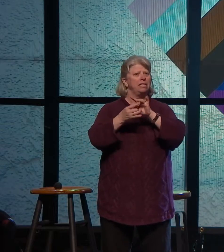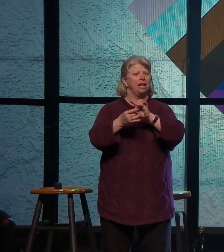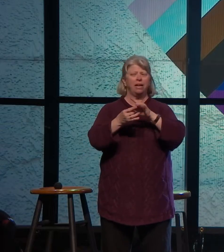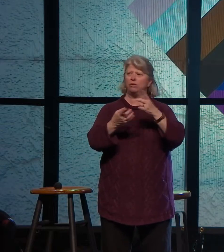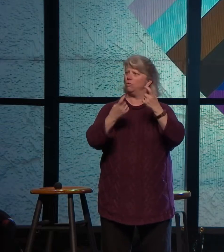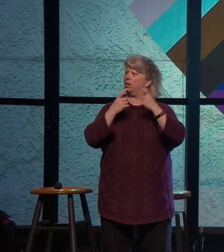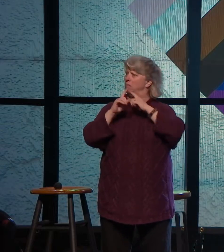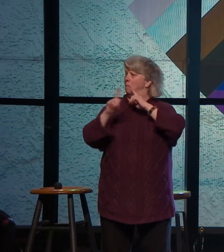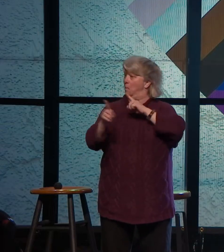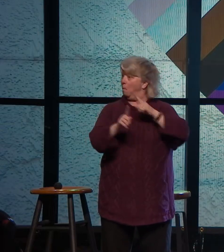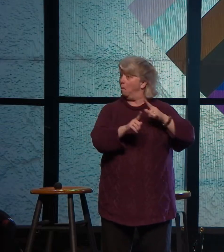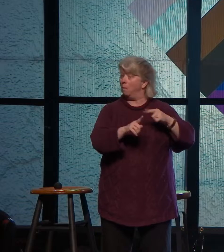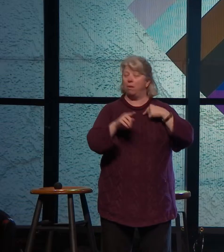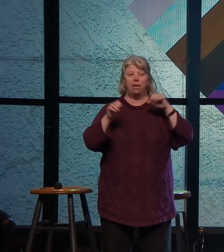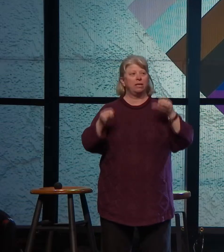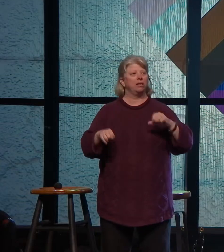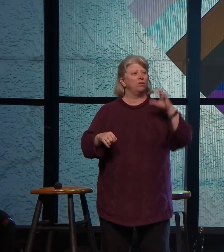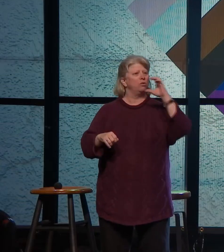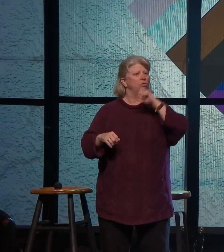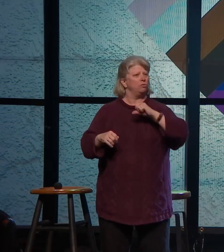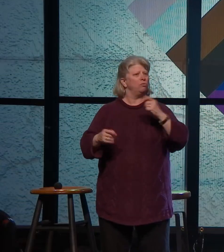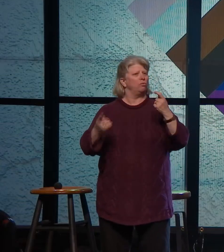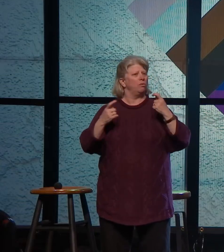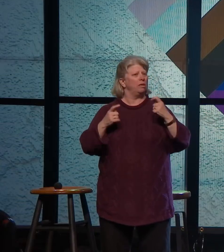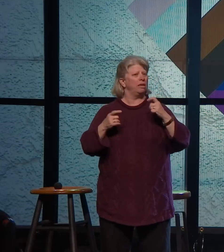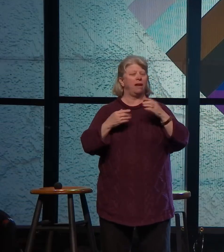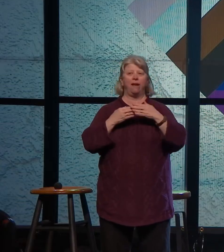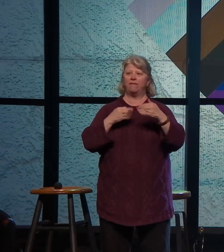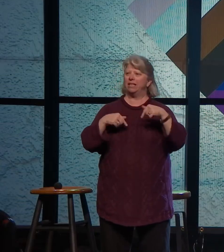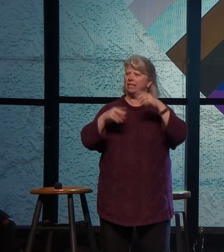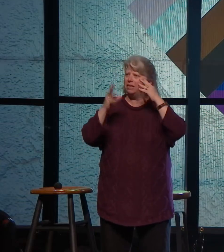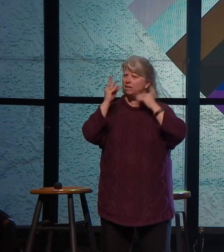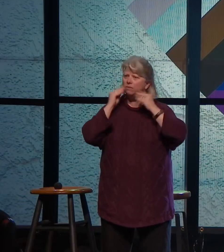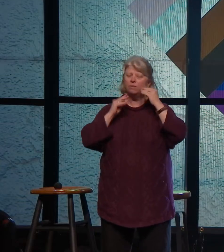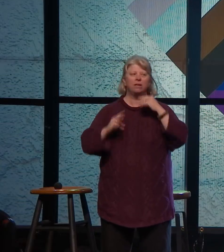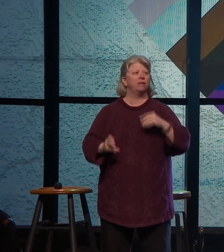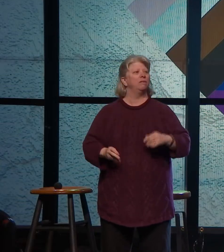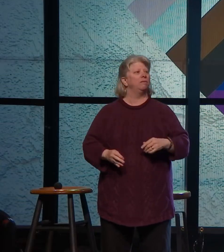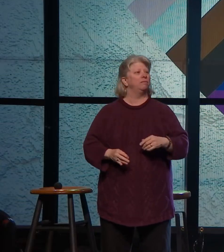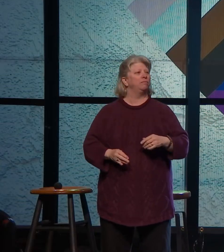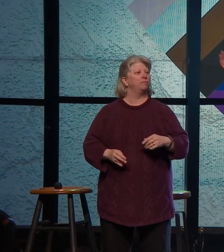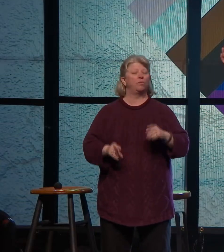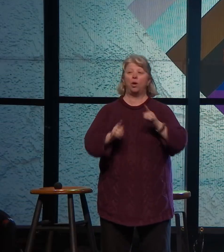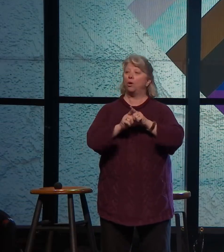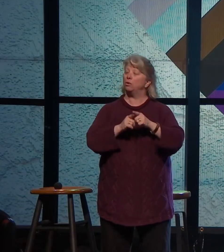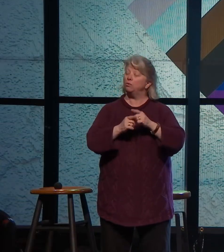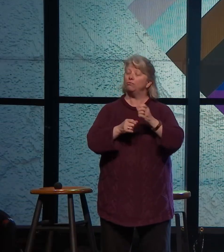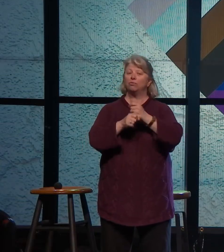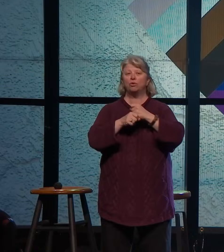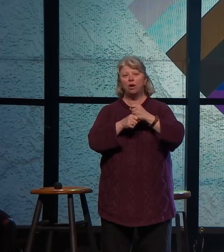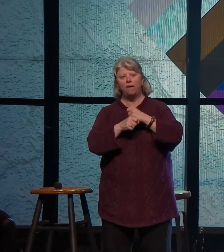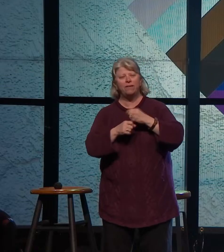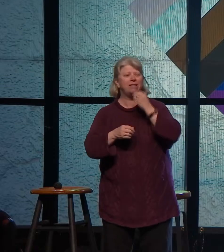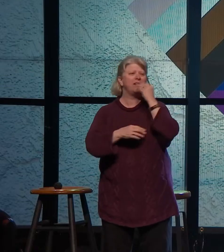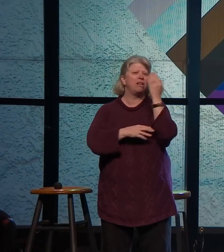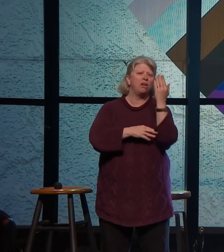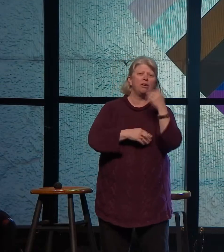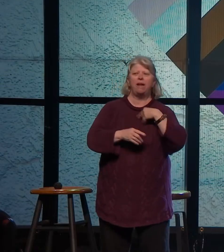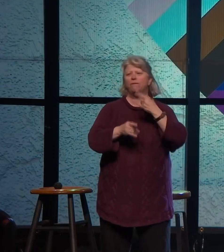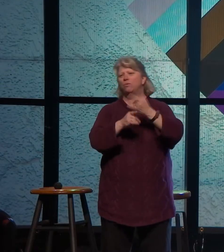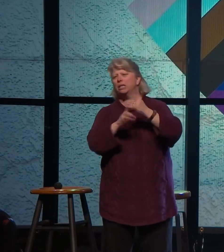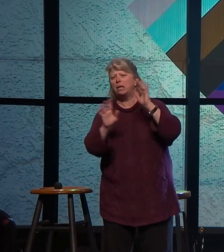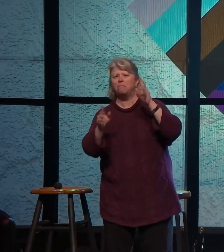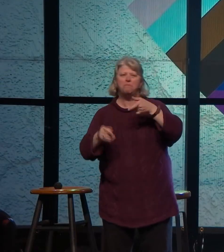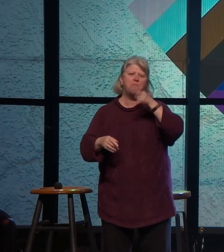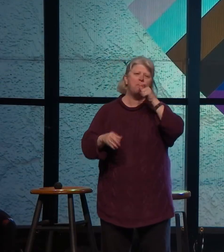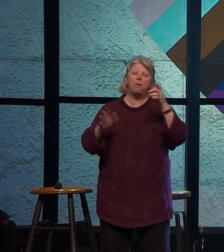questions you might have. I'm assuming you will have some after this experience. And we can have coffee, we can have lunch, we can have whiskey, whatever